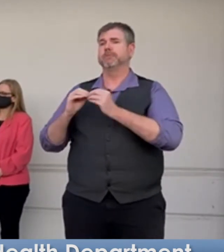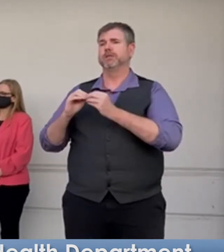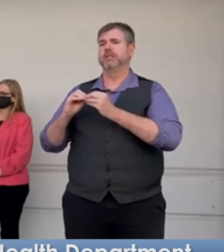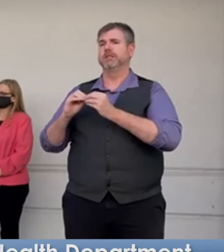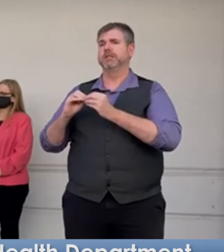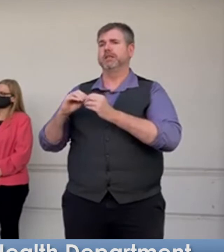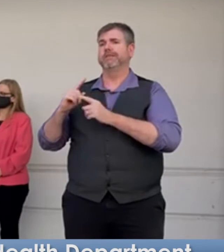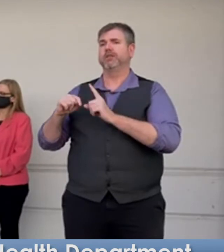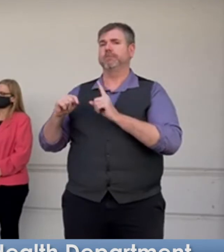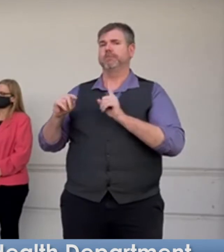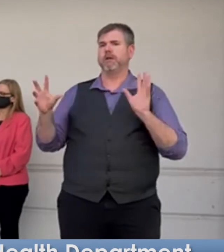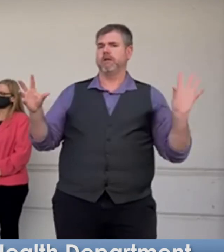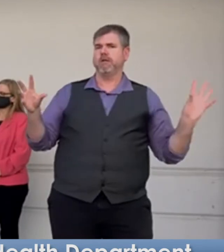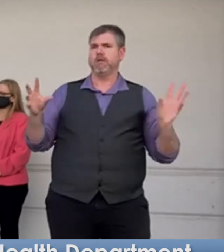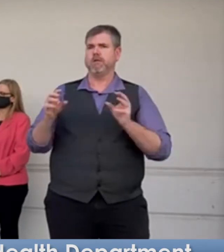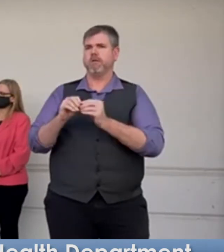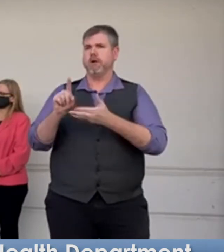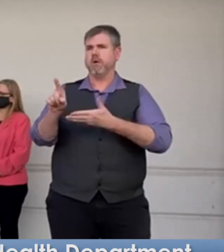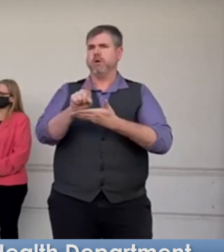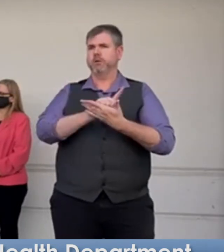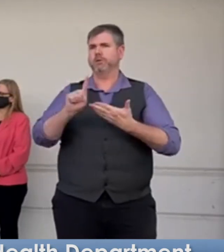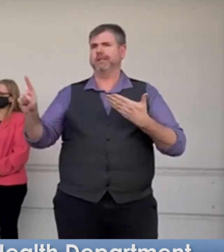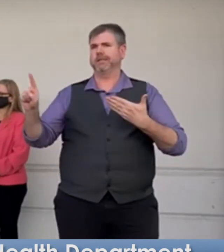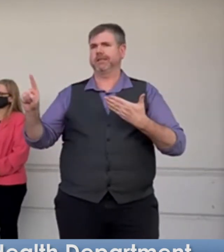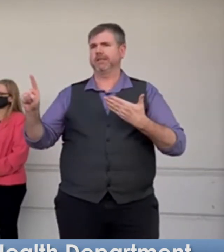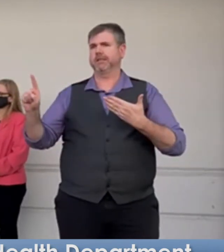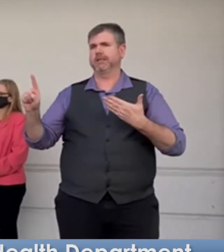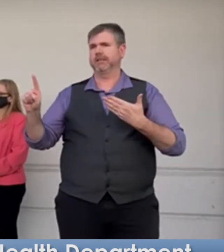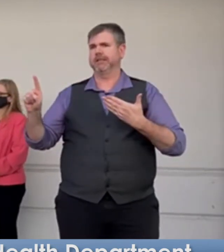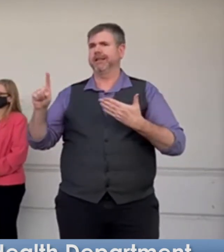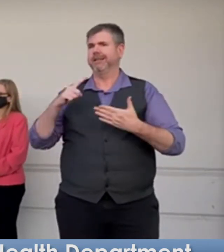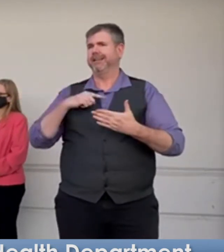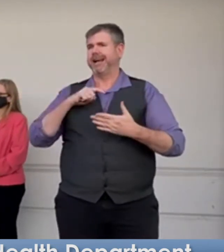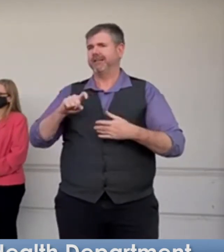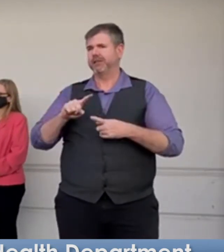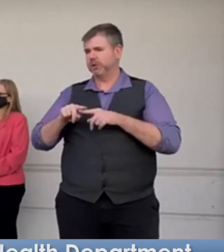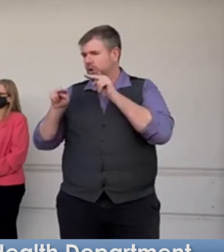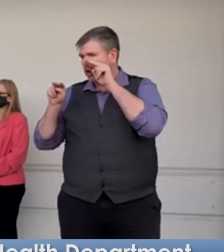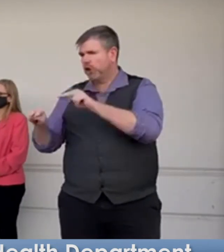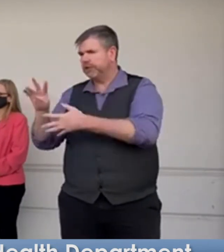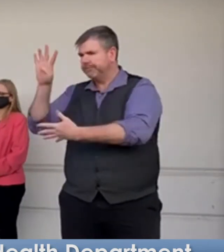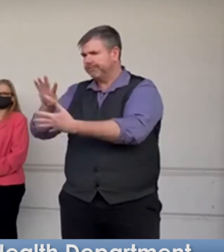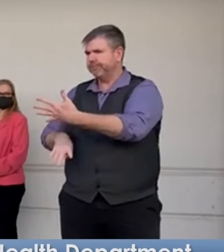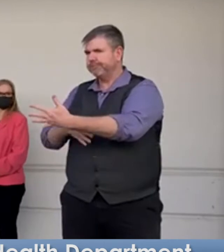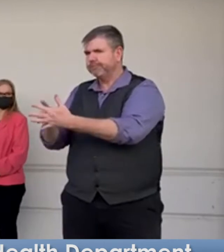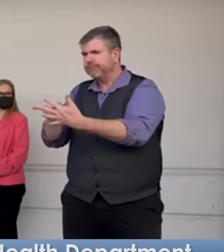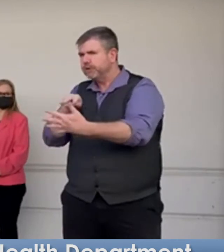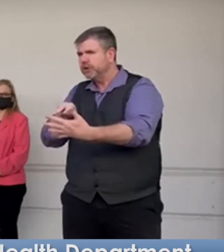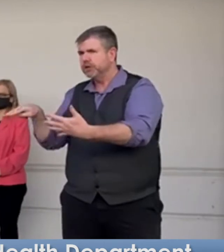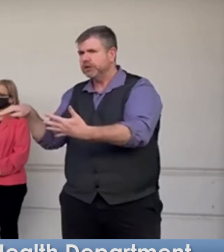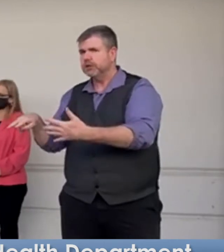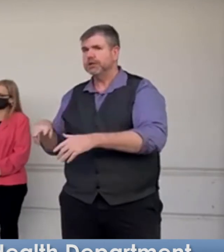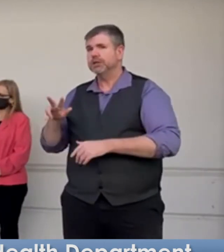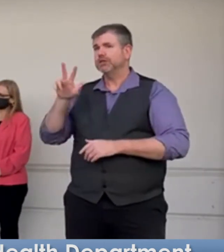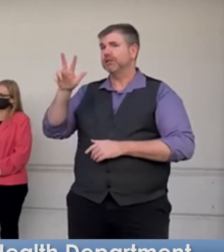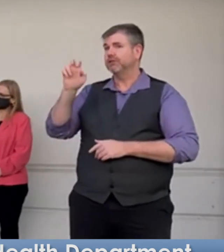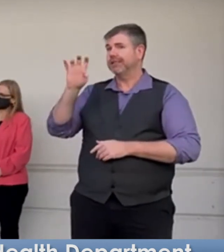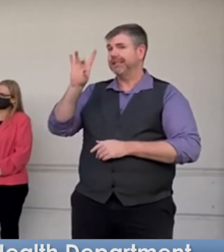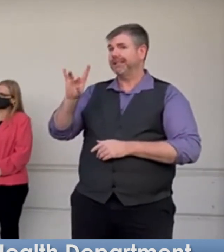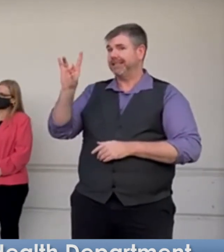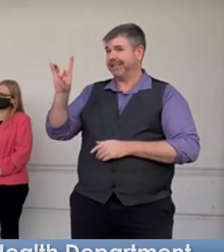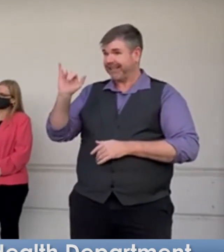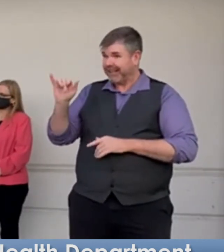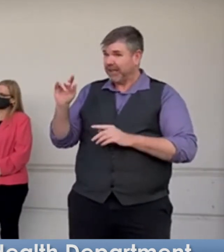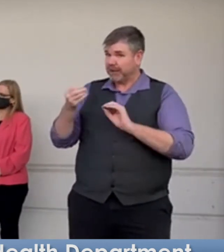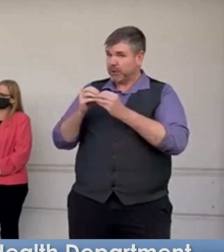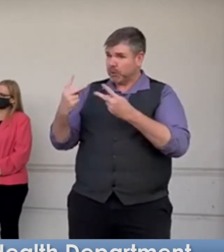to look at our dashboard to tell you whether it's the highest, but it's plenty high. The important thing to